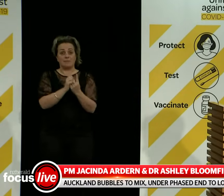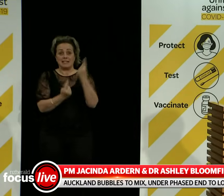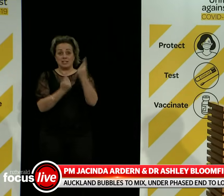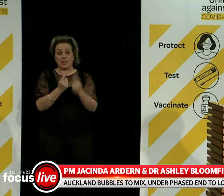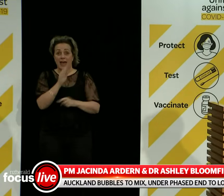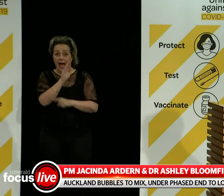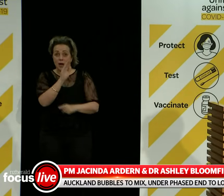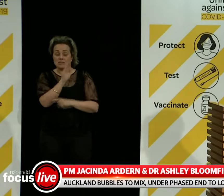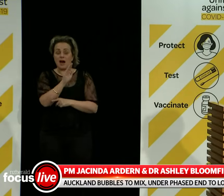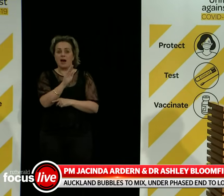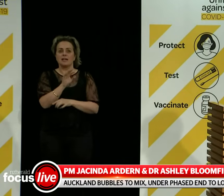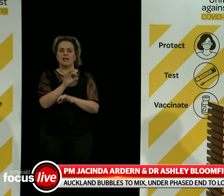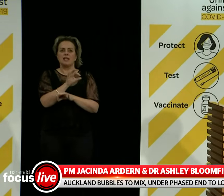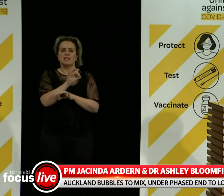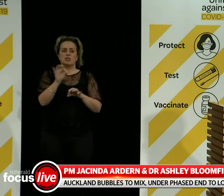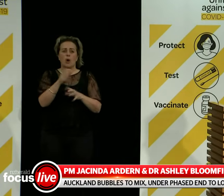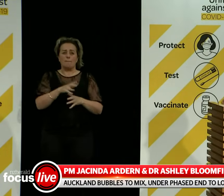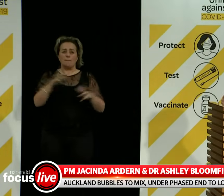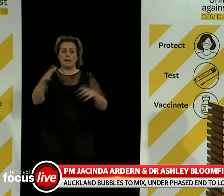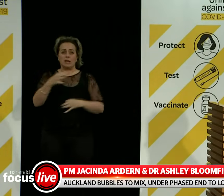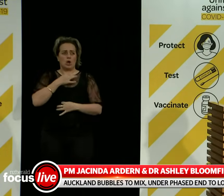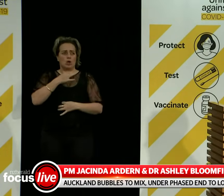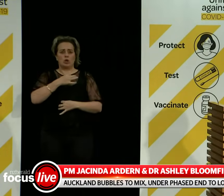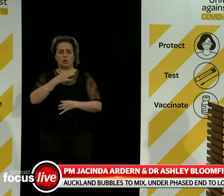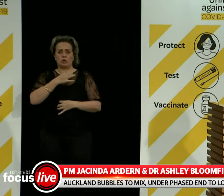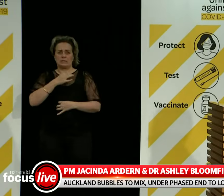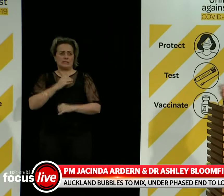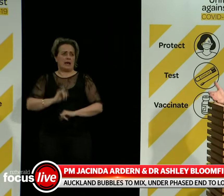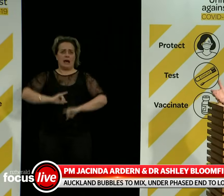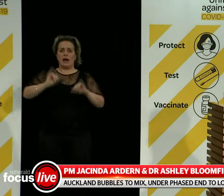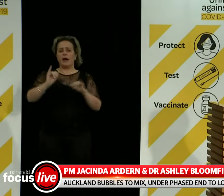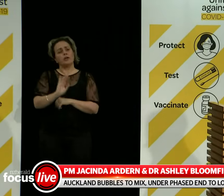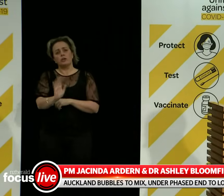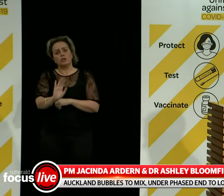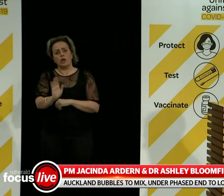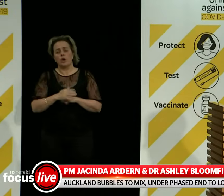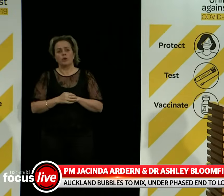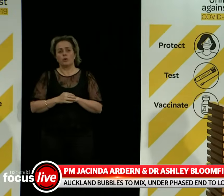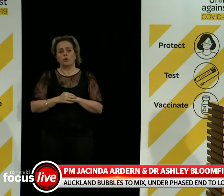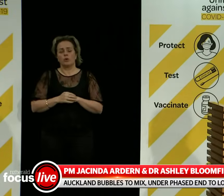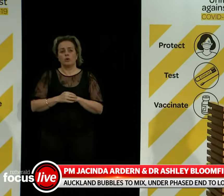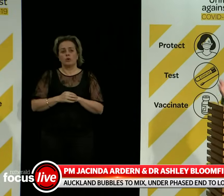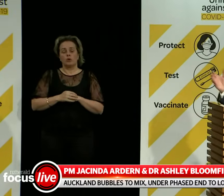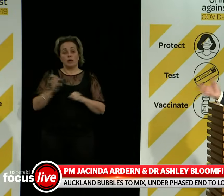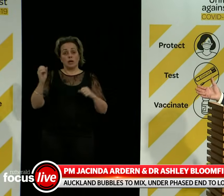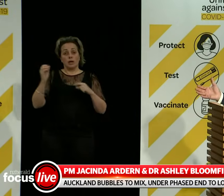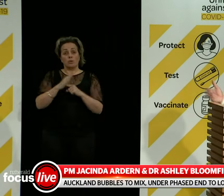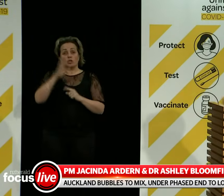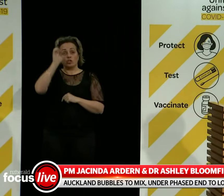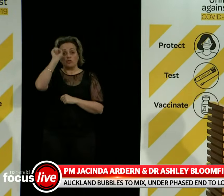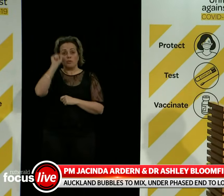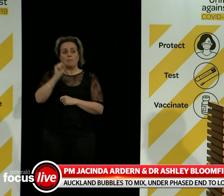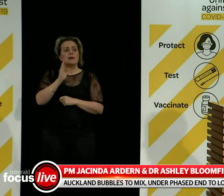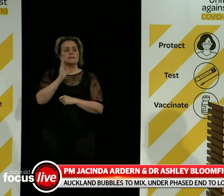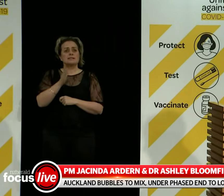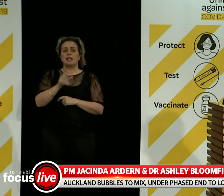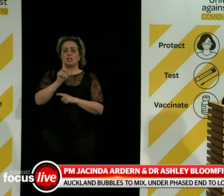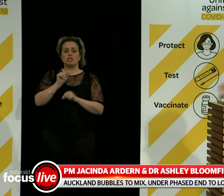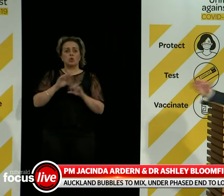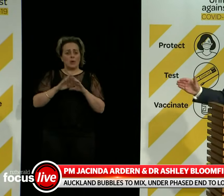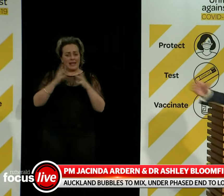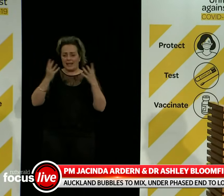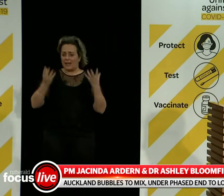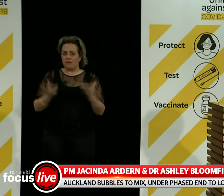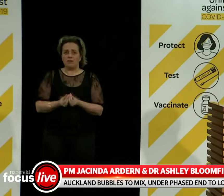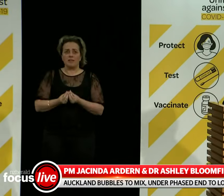is not a material increase in risk. And it will still require, the most important thing is that people still keep doing everything else that is under